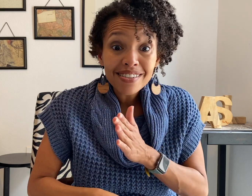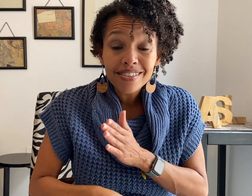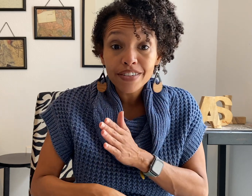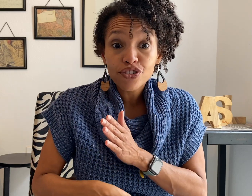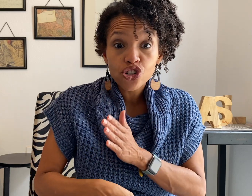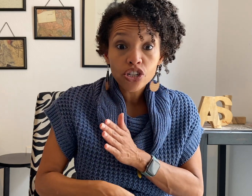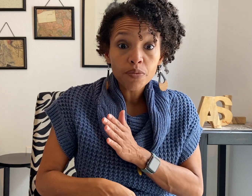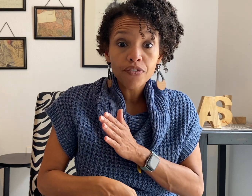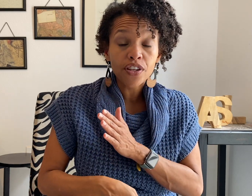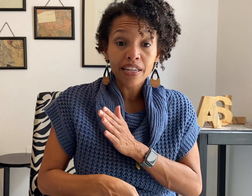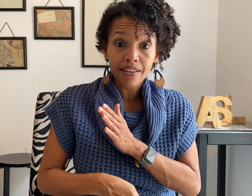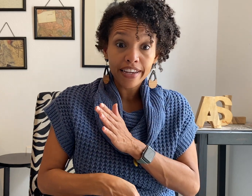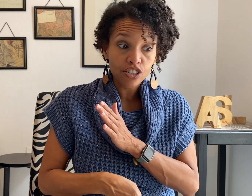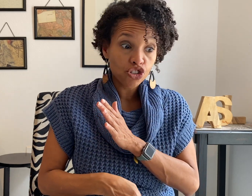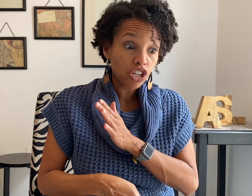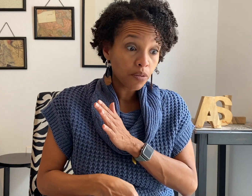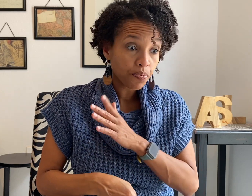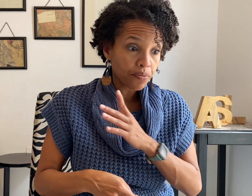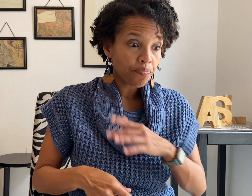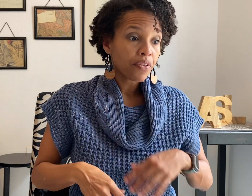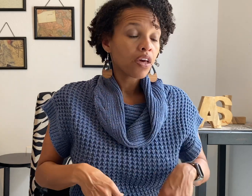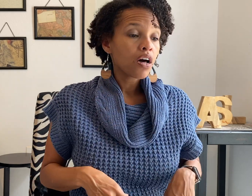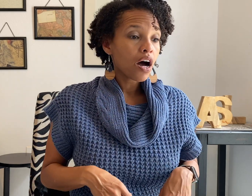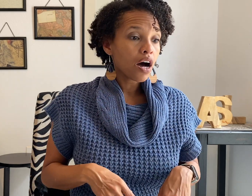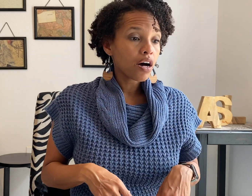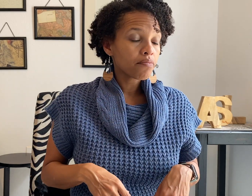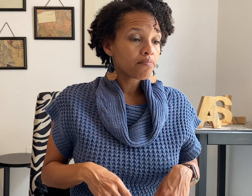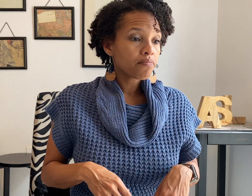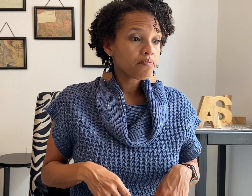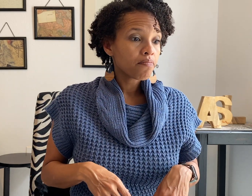of cheap if you didn't like cheap. And